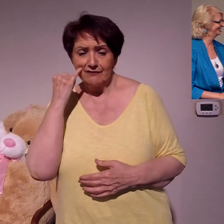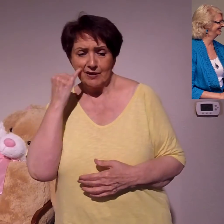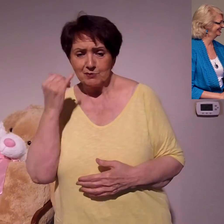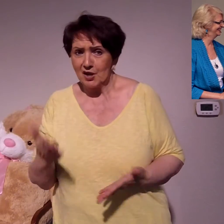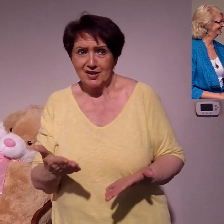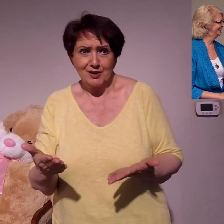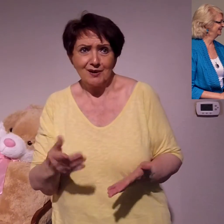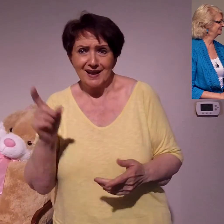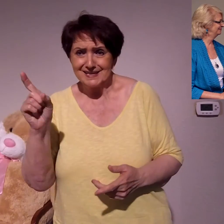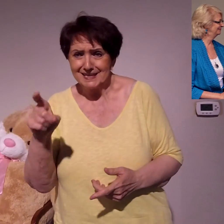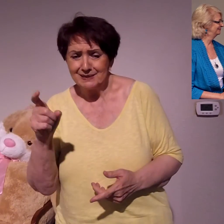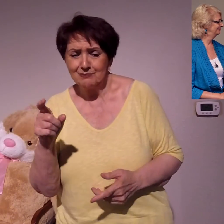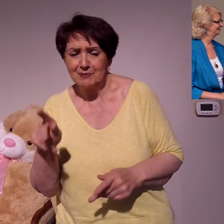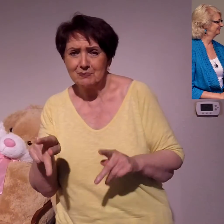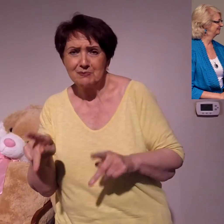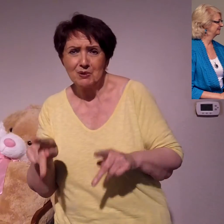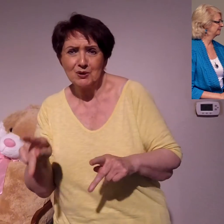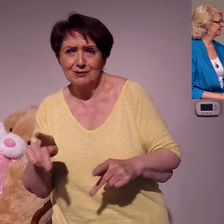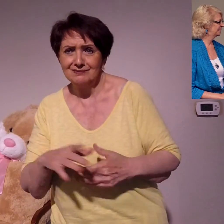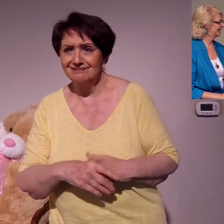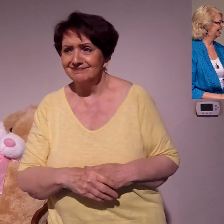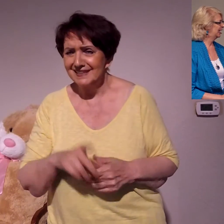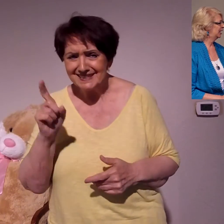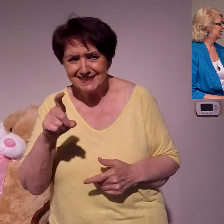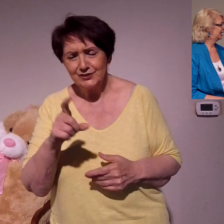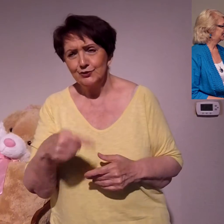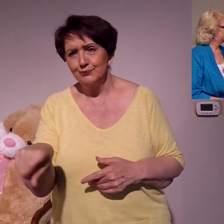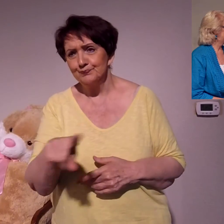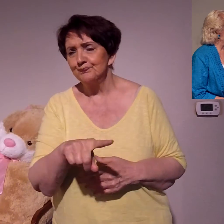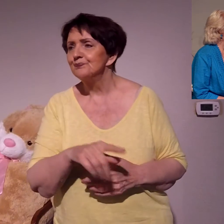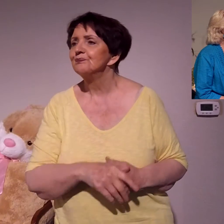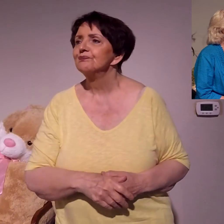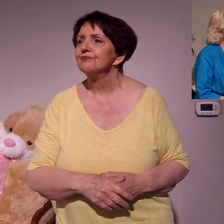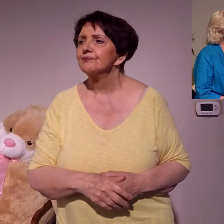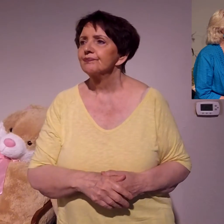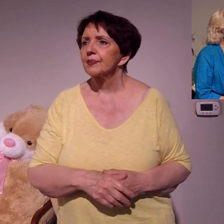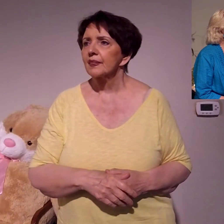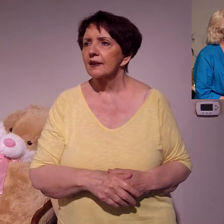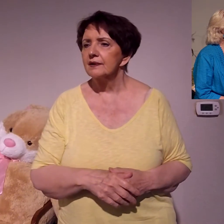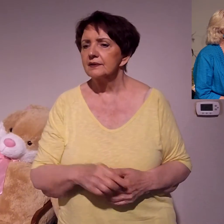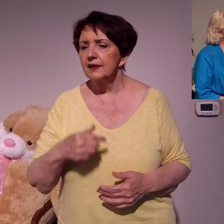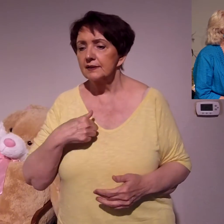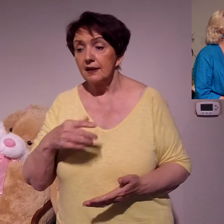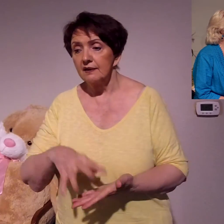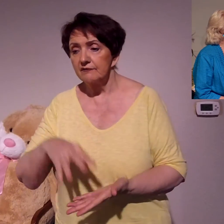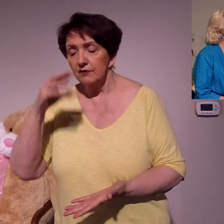all those patterns of my own thinking and my own projections that I have to clean up.